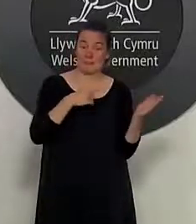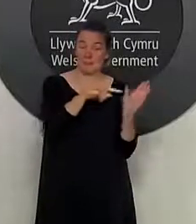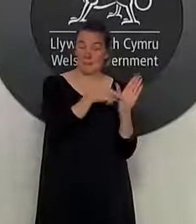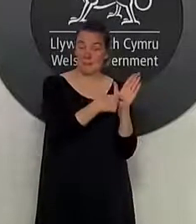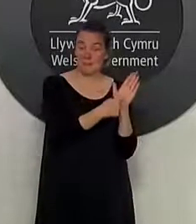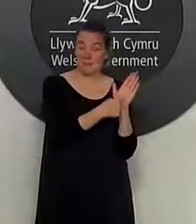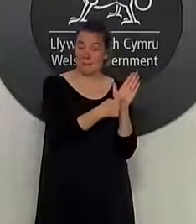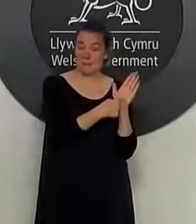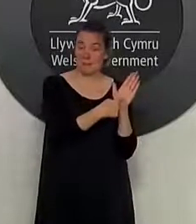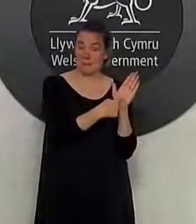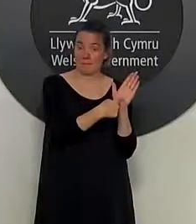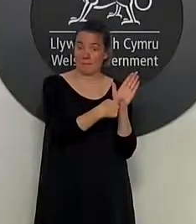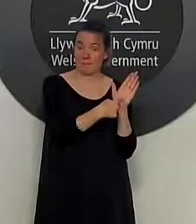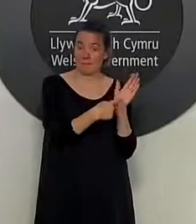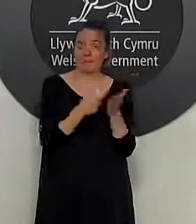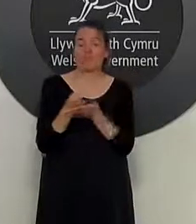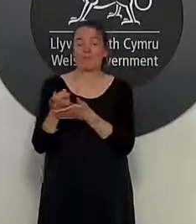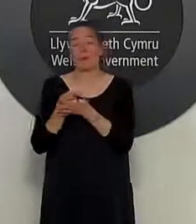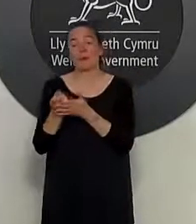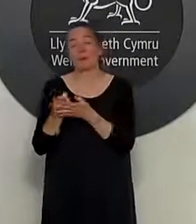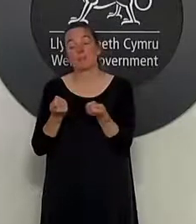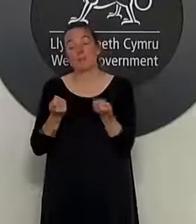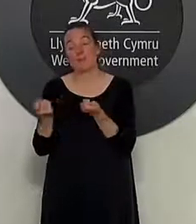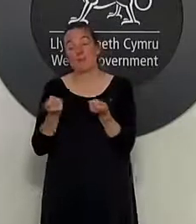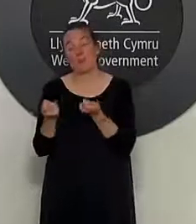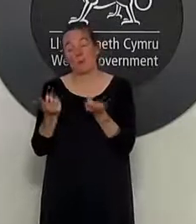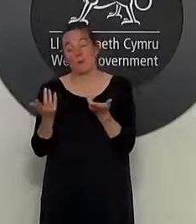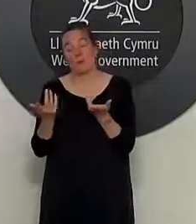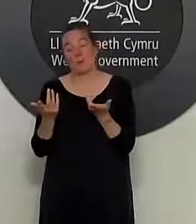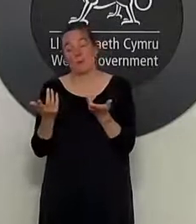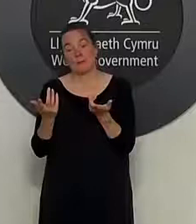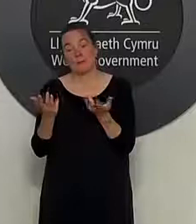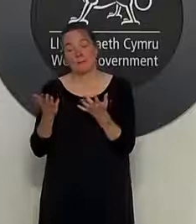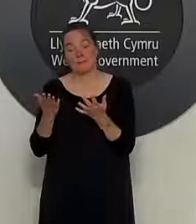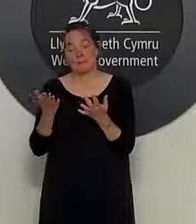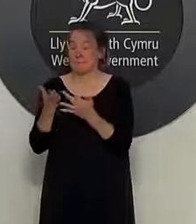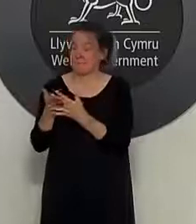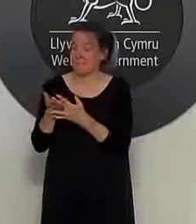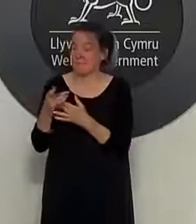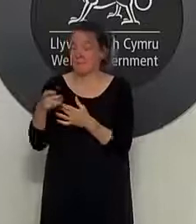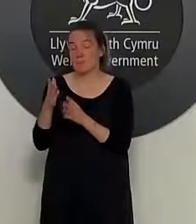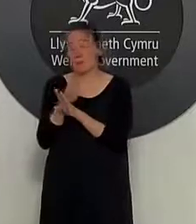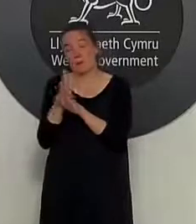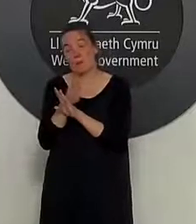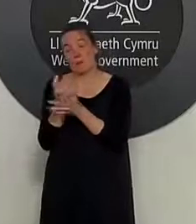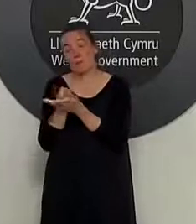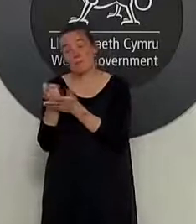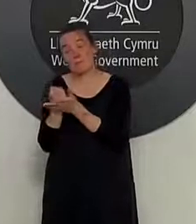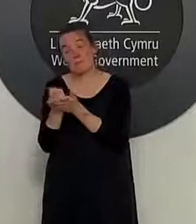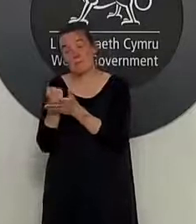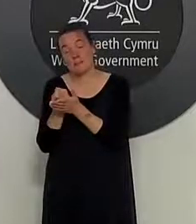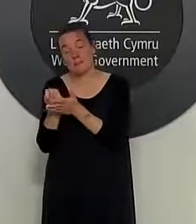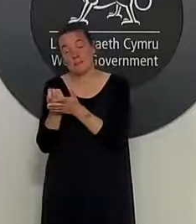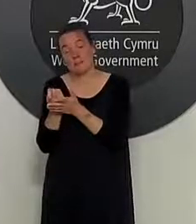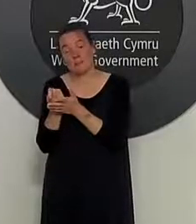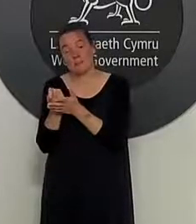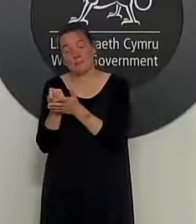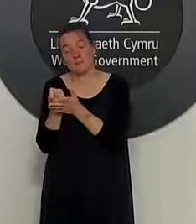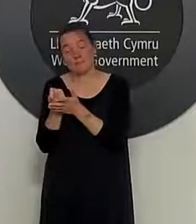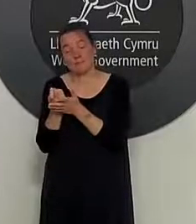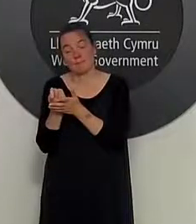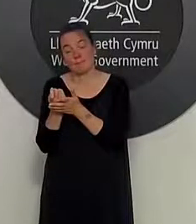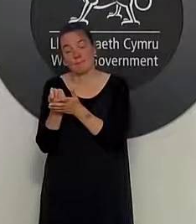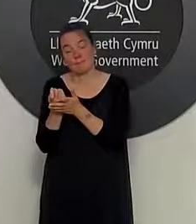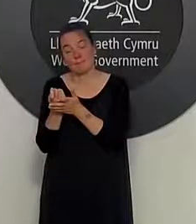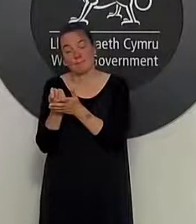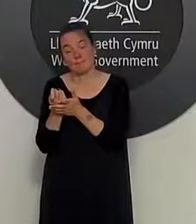issues around the question of rent control, of intervening in the private rental sector. I think these are